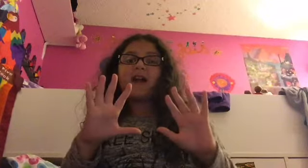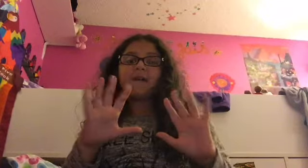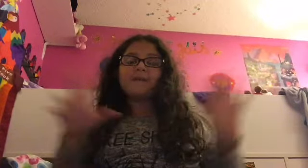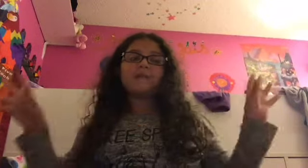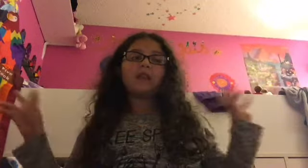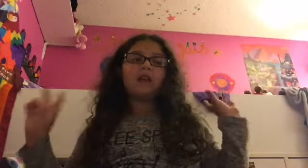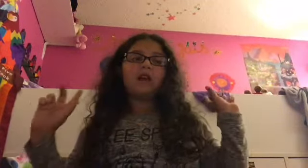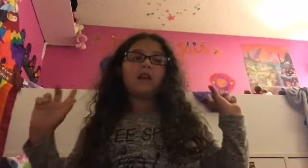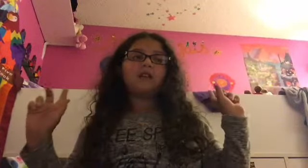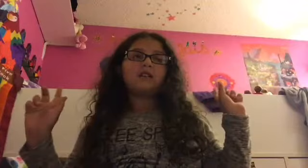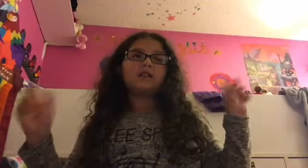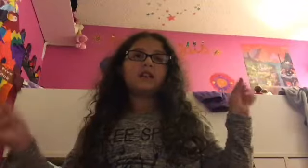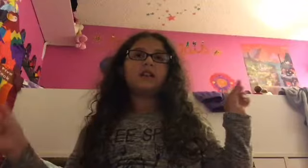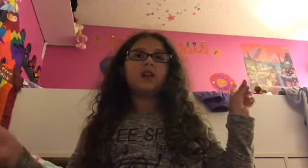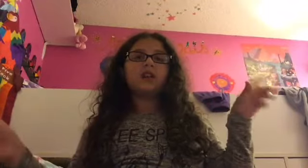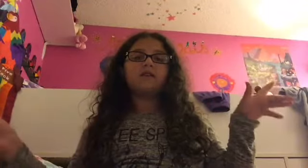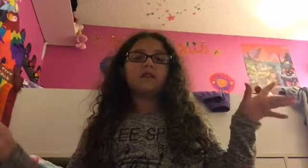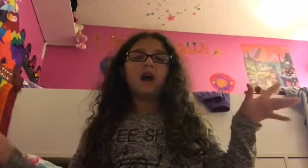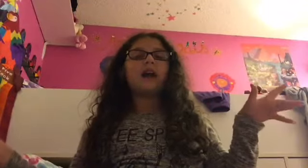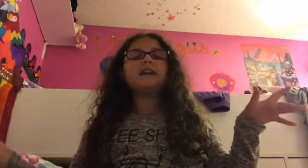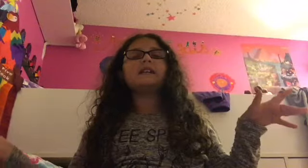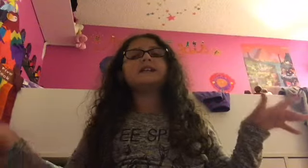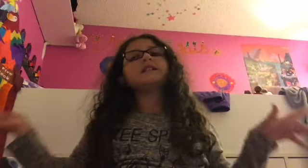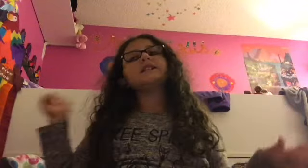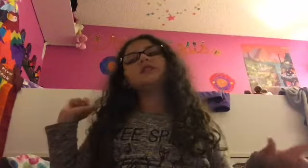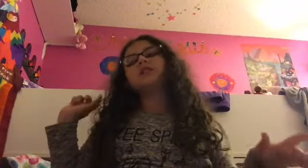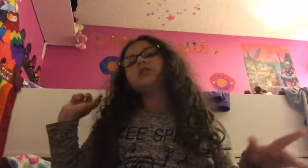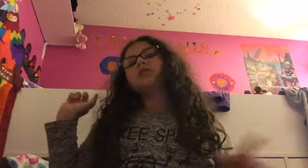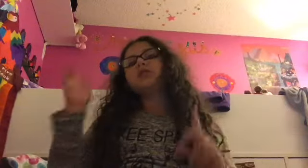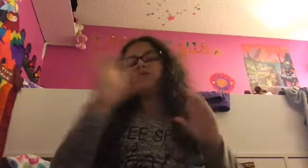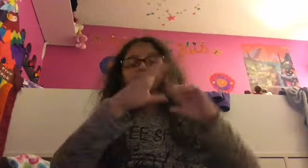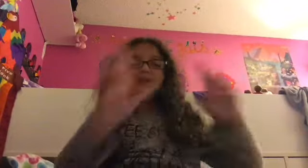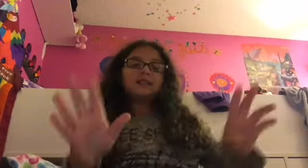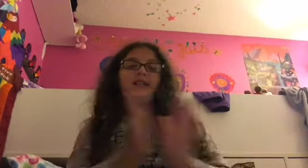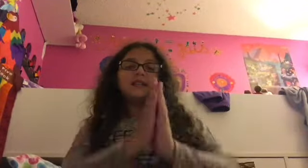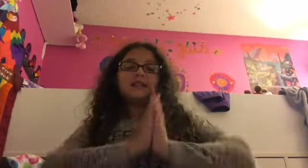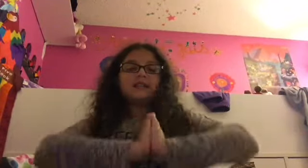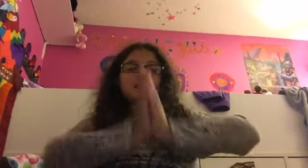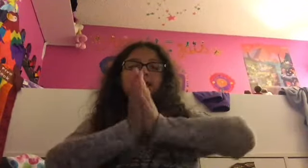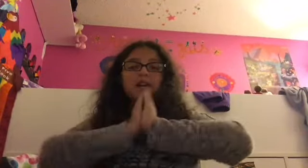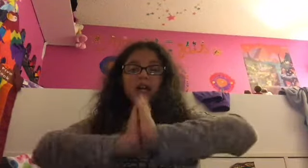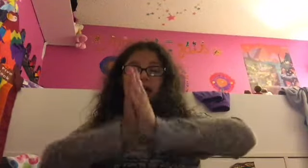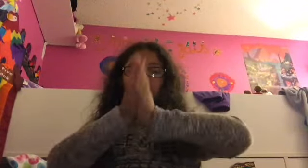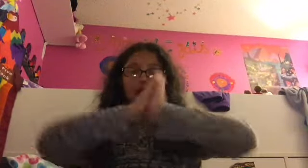am telling all of you guys to please